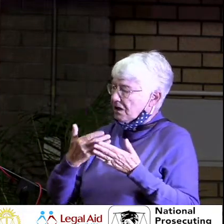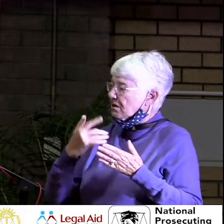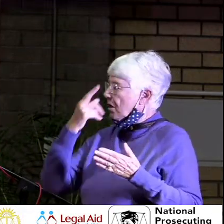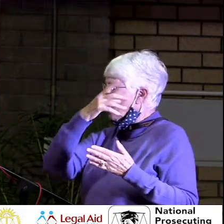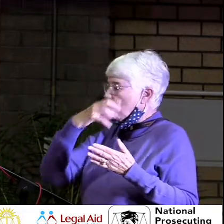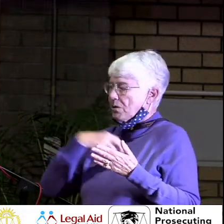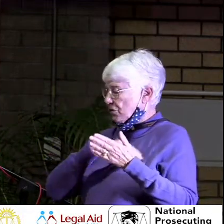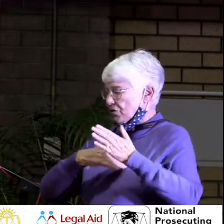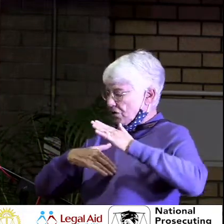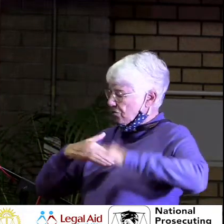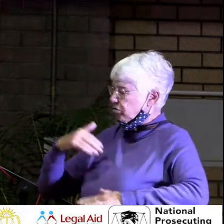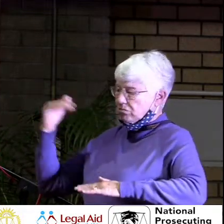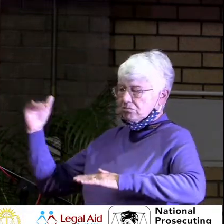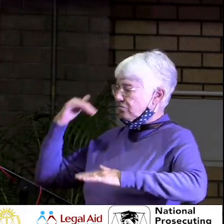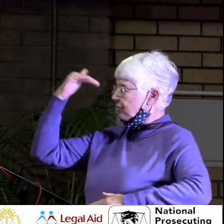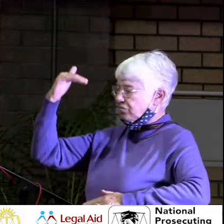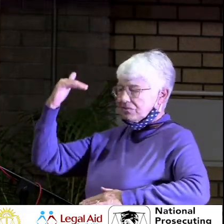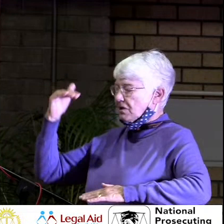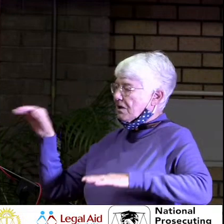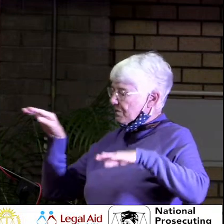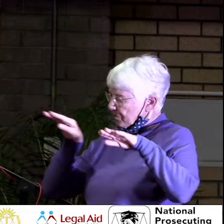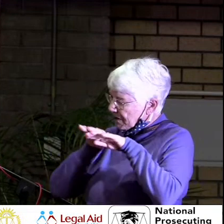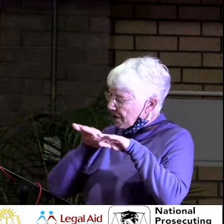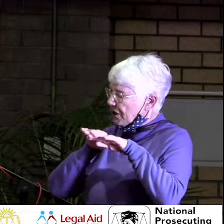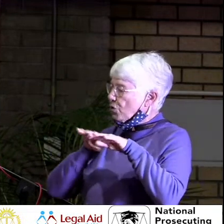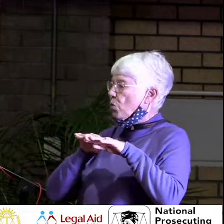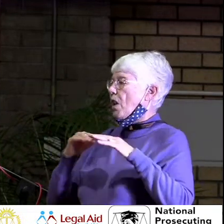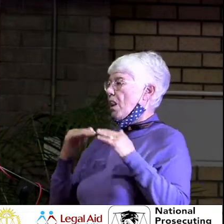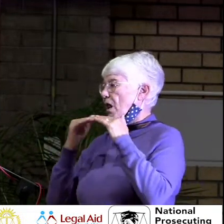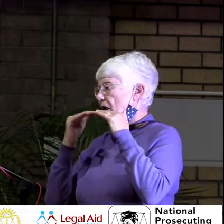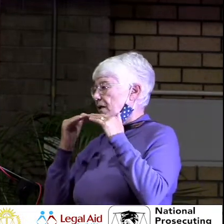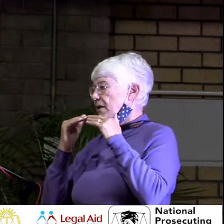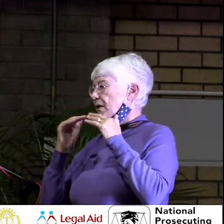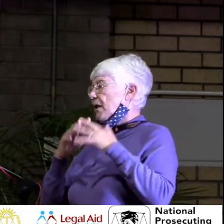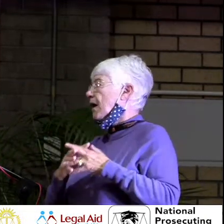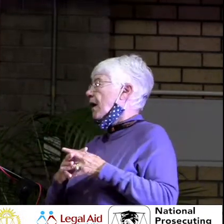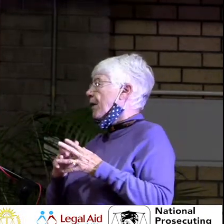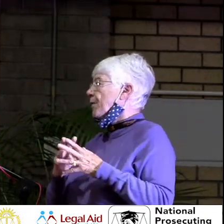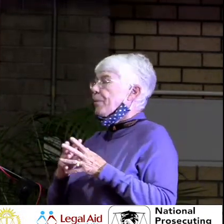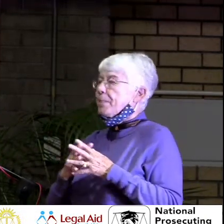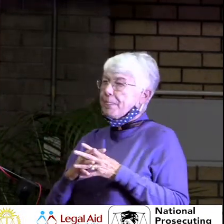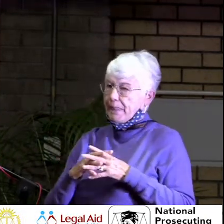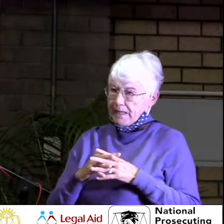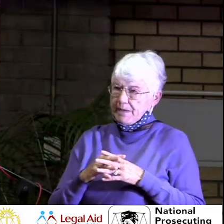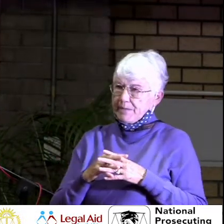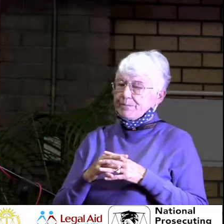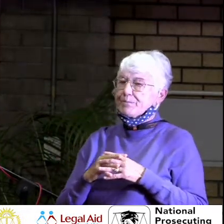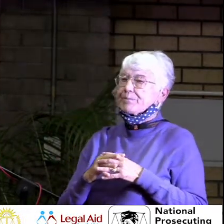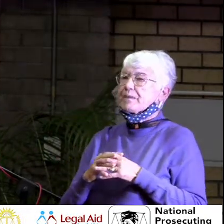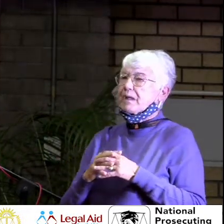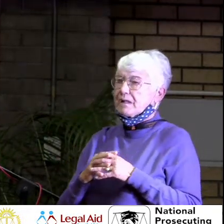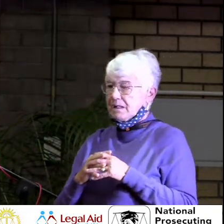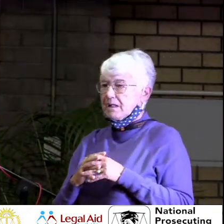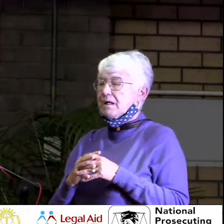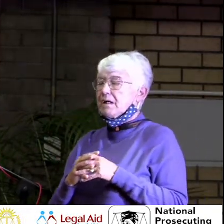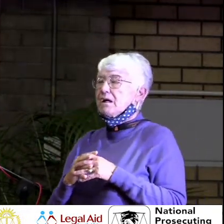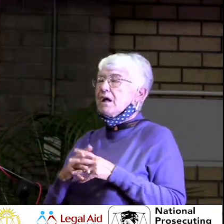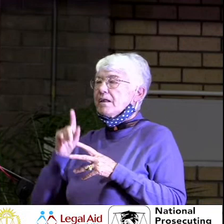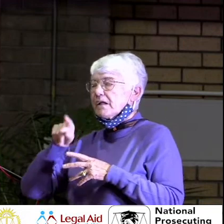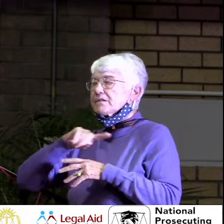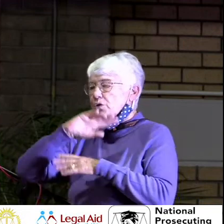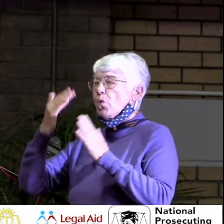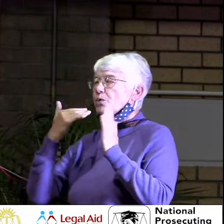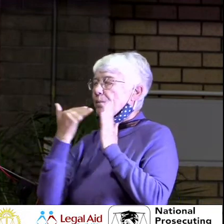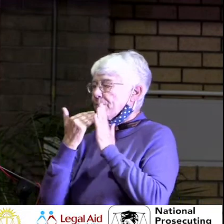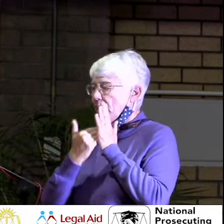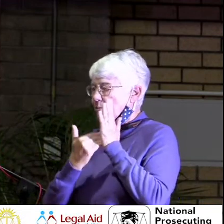to relate positively with their partners so that we can eliminate the scourge of gender-based violence. You know, all of us,